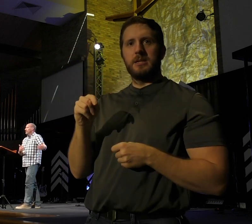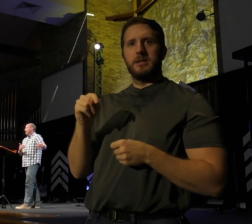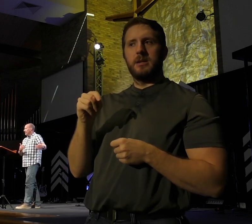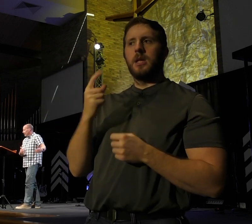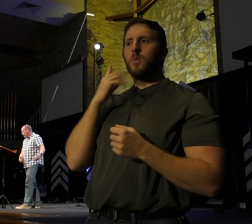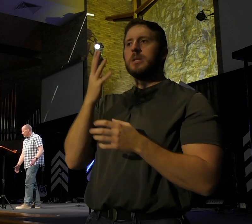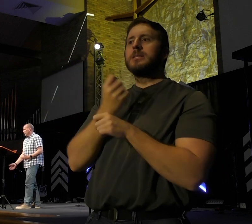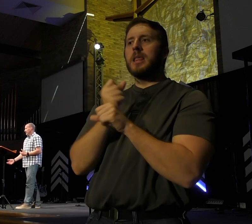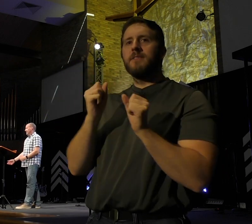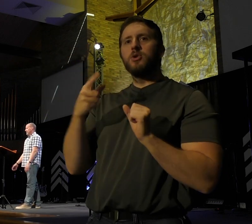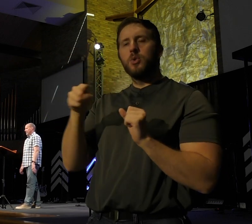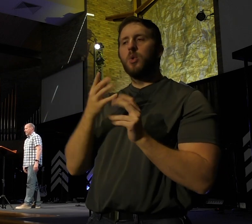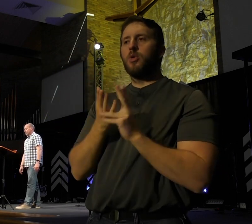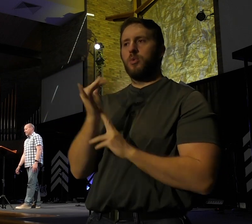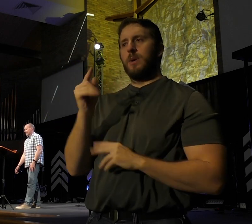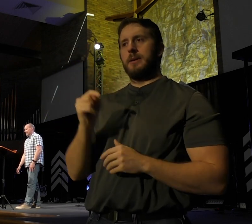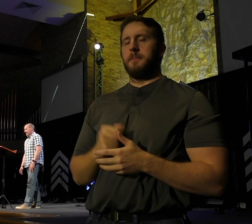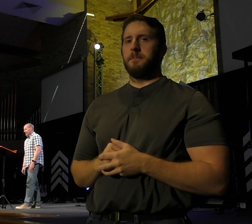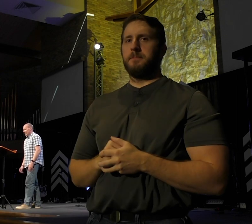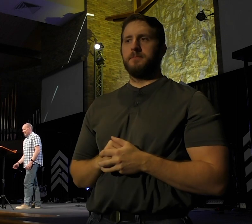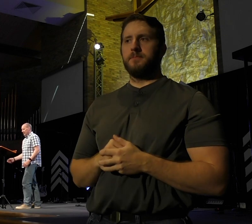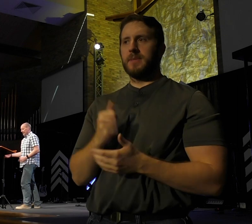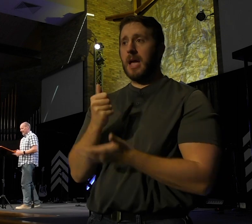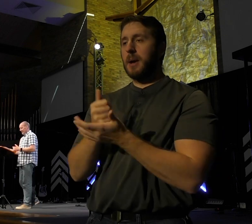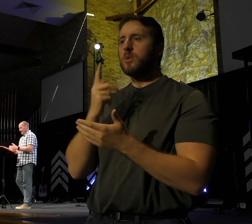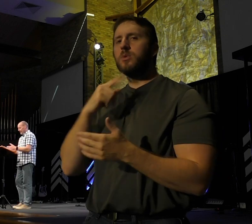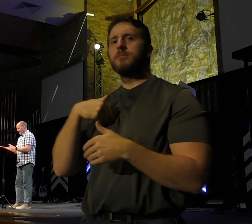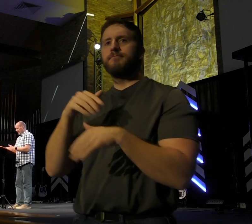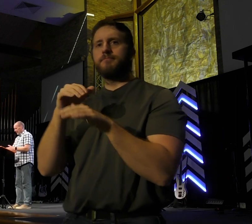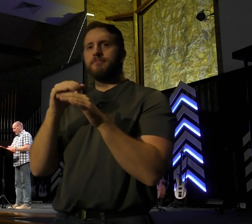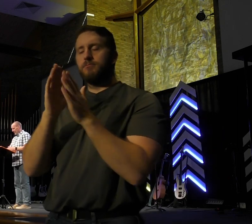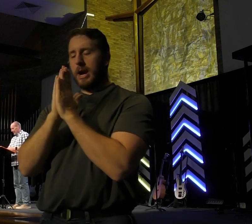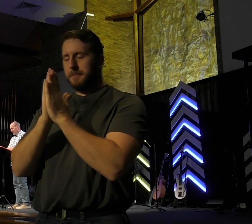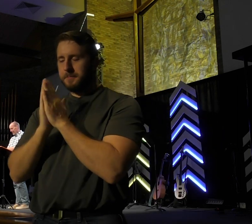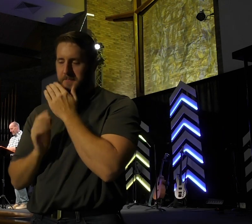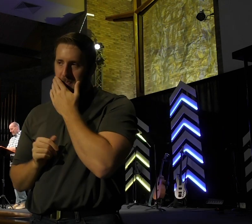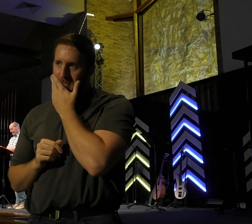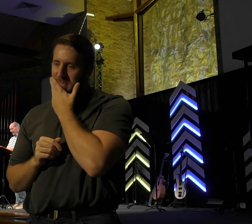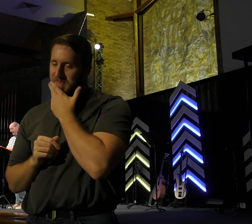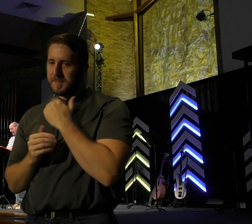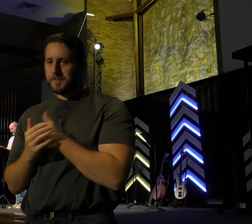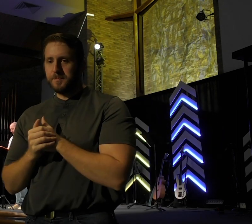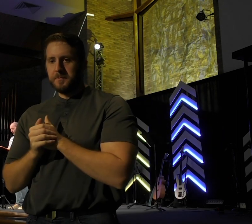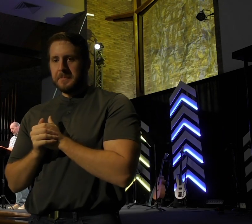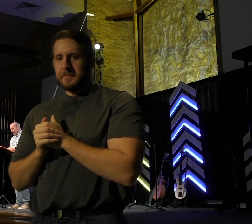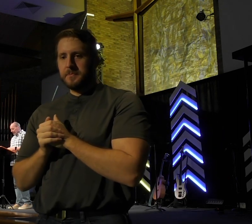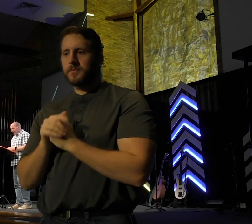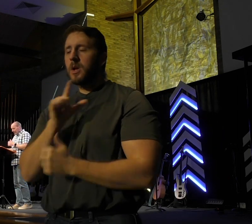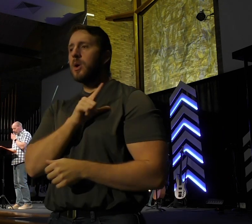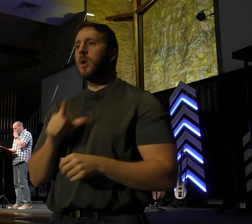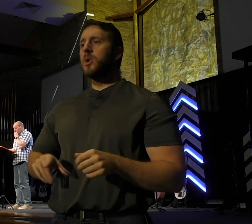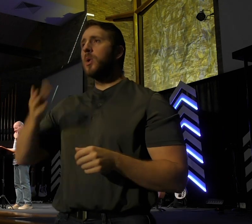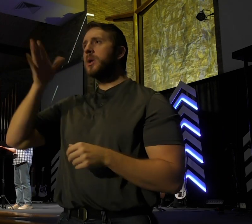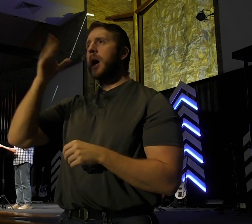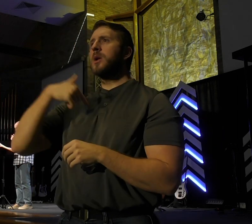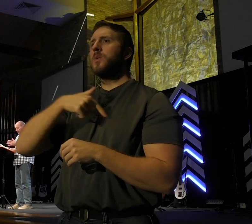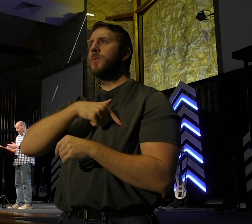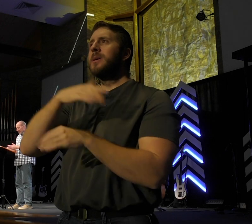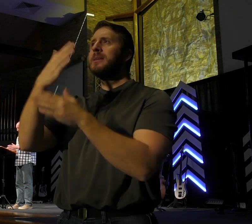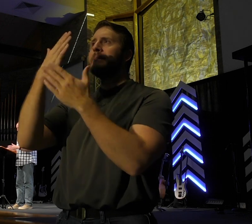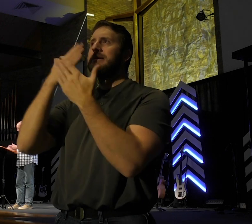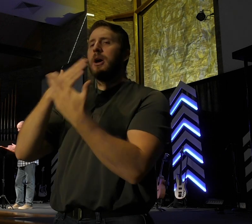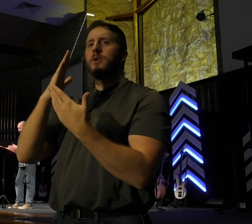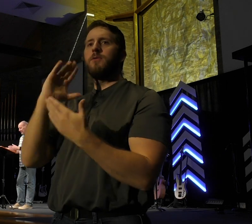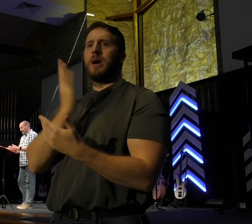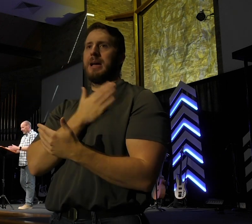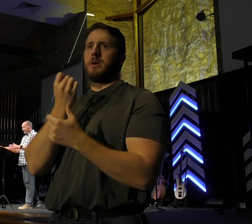you through it. Amen. Would you bow your heads in prayer with me? Oh, Lord God, we thank you for